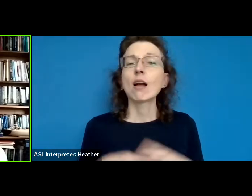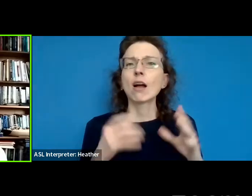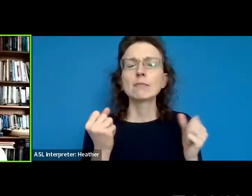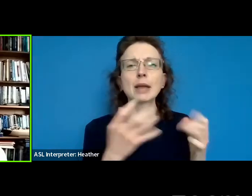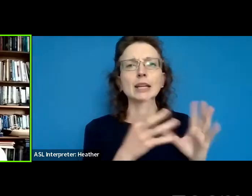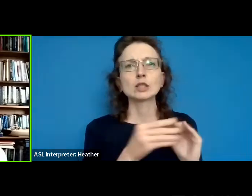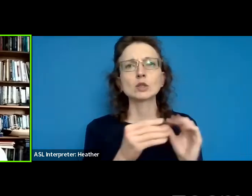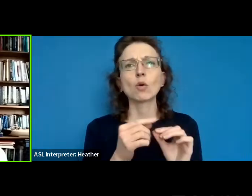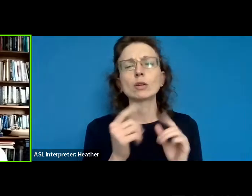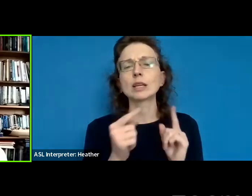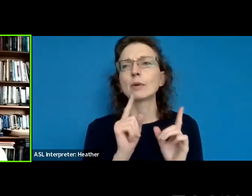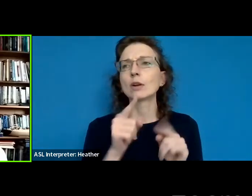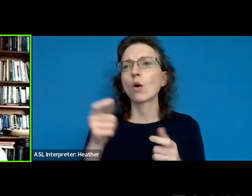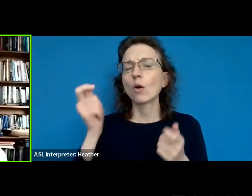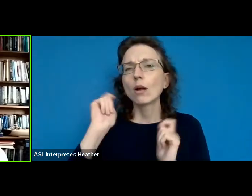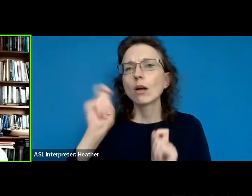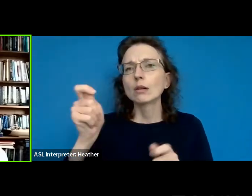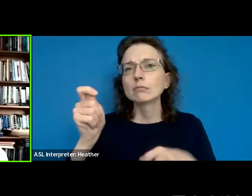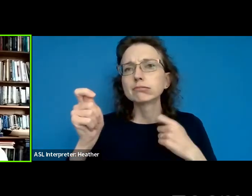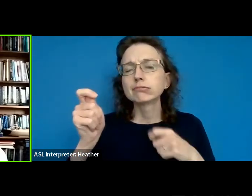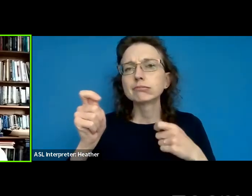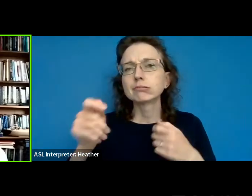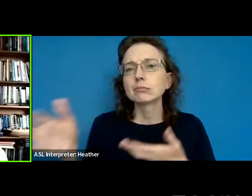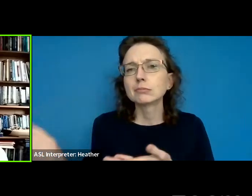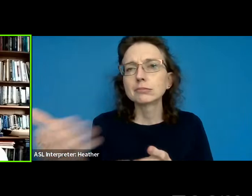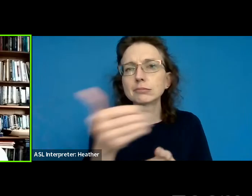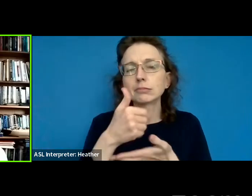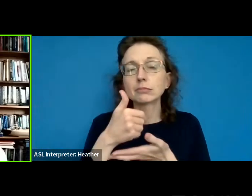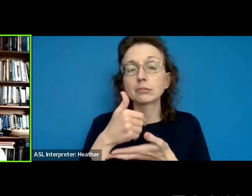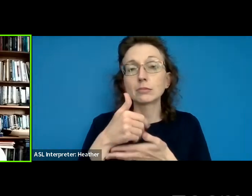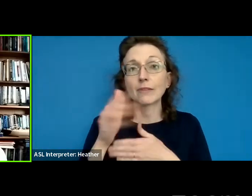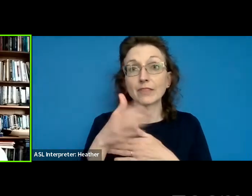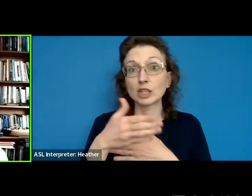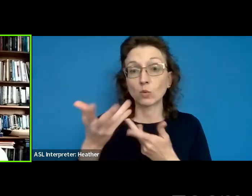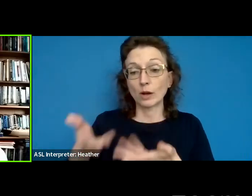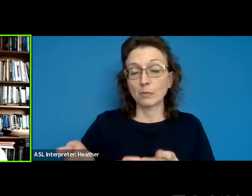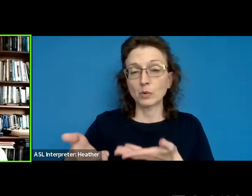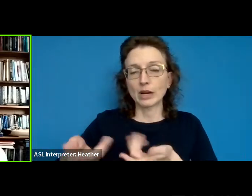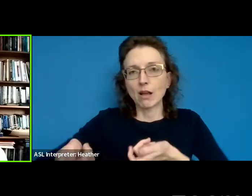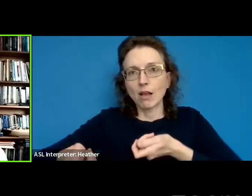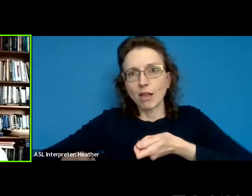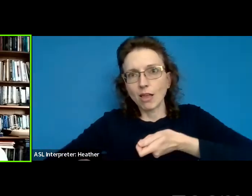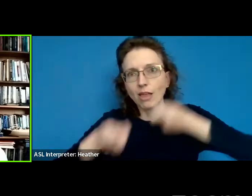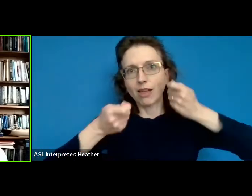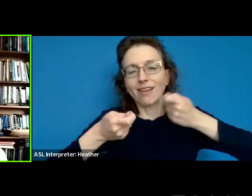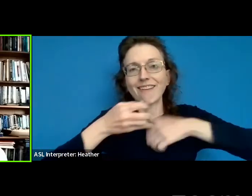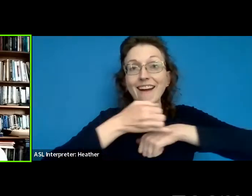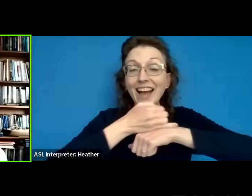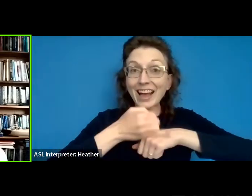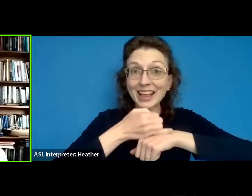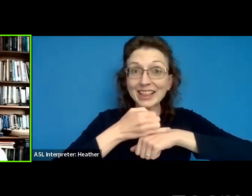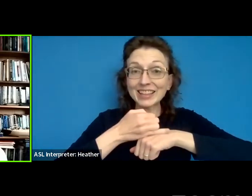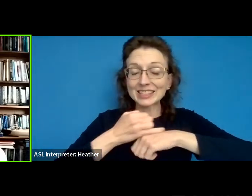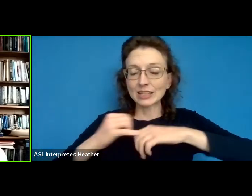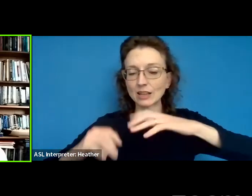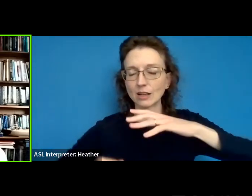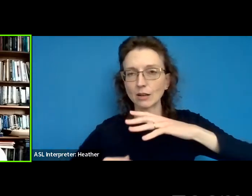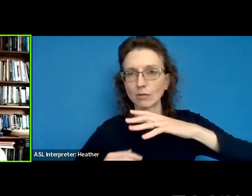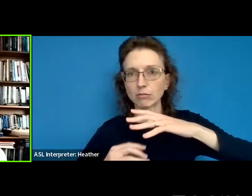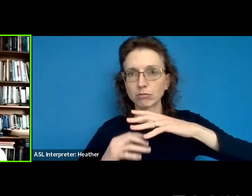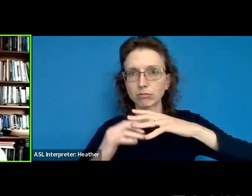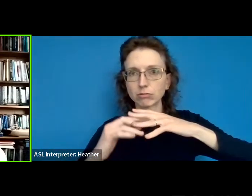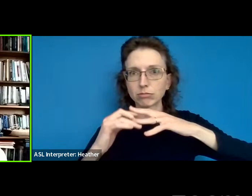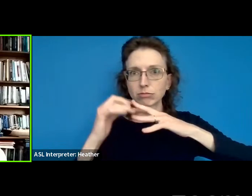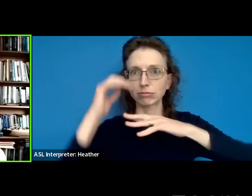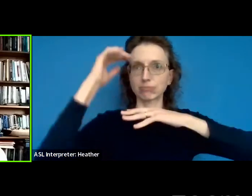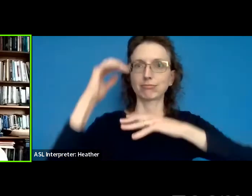go fishing, and when they would fish up islands, they use a fish hook, and this fish hook would be what they would use to fish